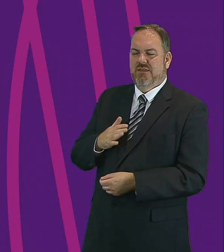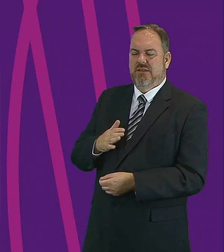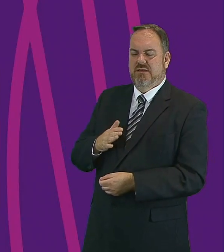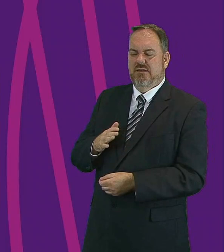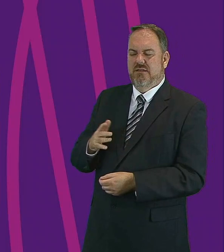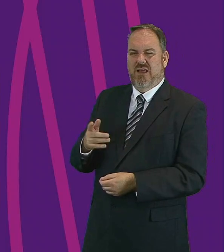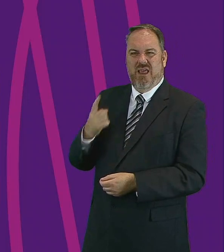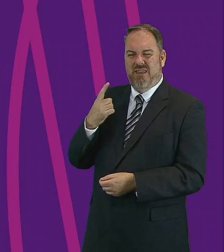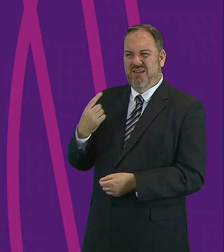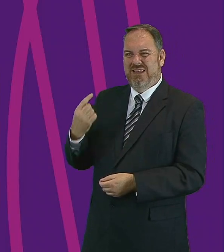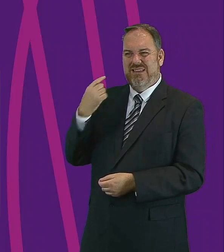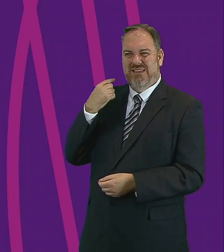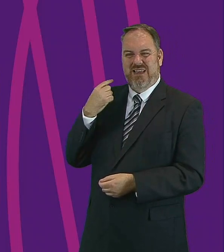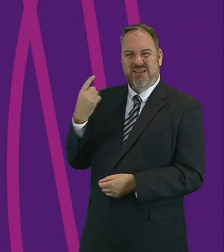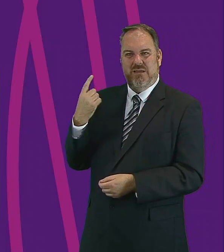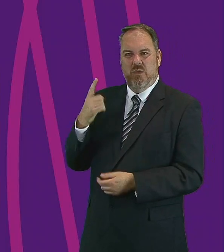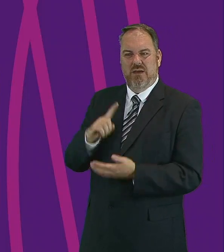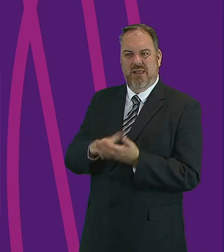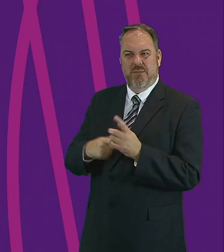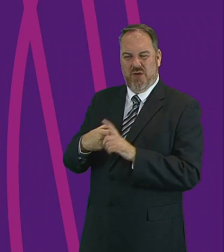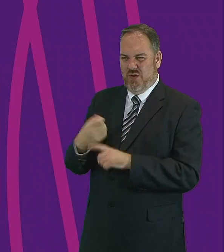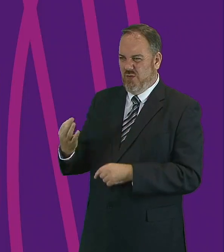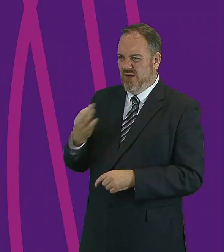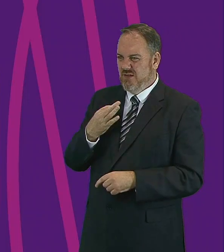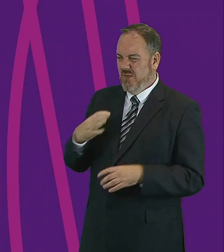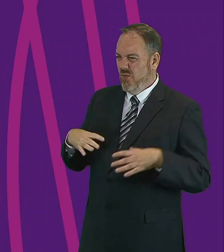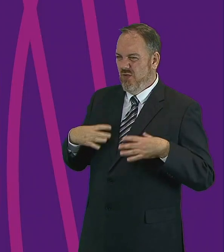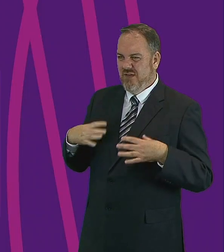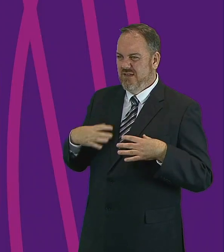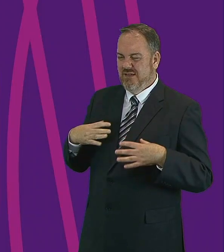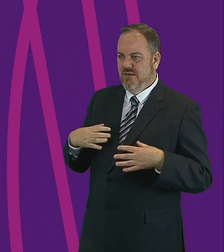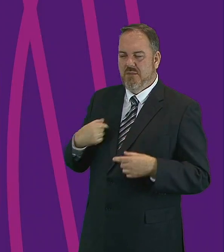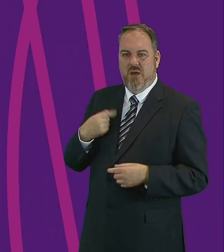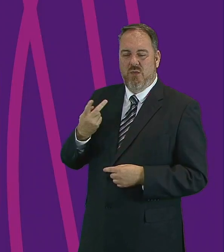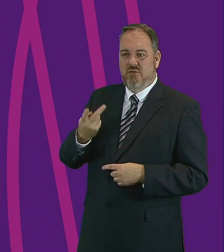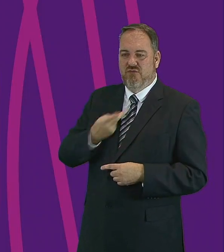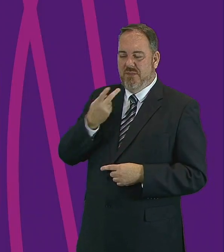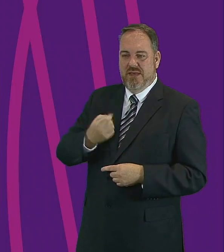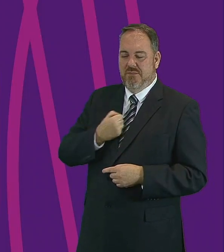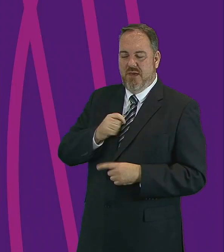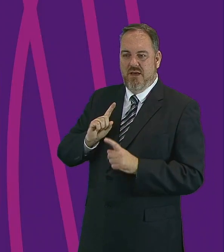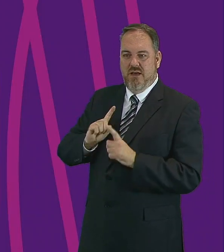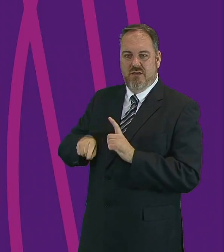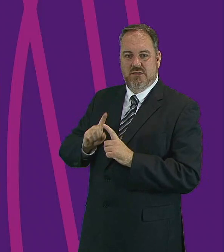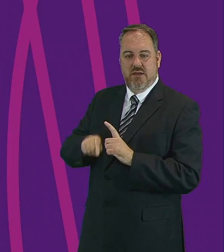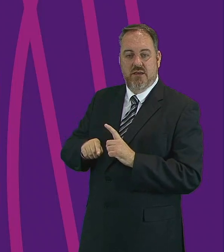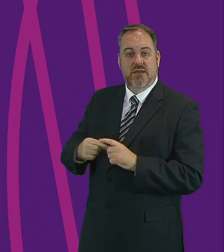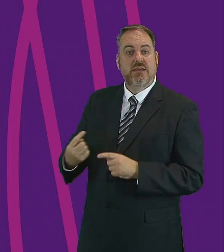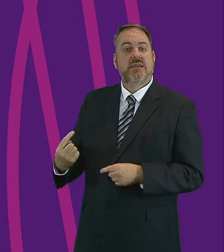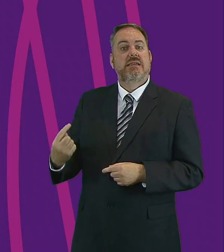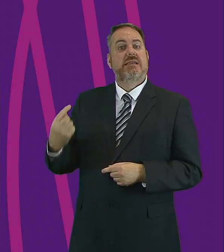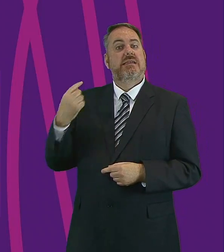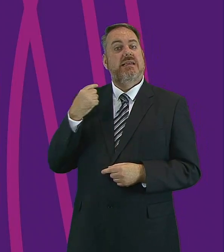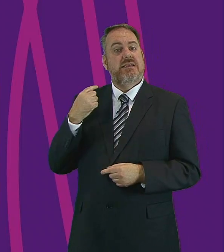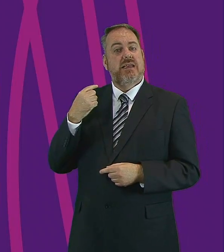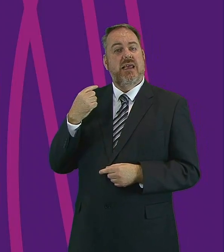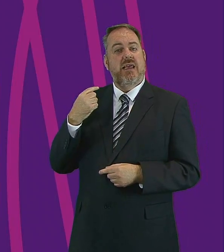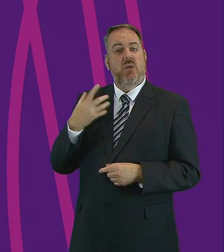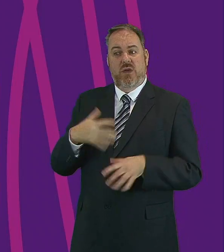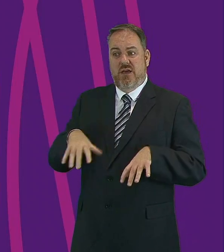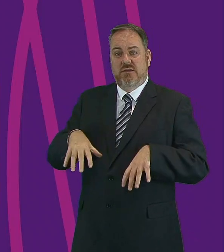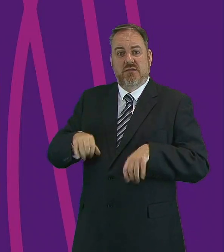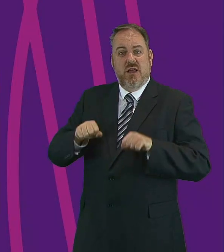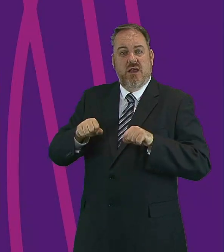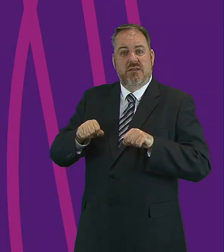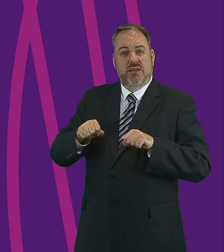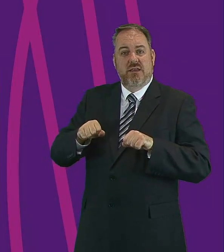who asked this question. Yes, I think it was Liam Kerr, and I answered, so I'm probably just going to repeat the answer I gave yesterday. We are at the start of the legislative process. I